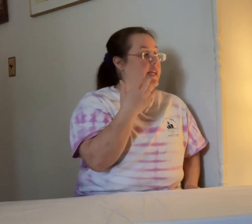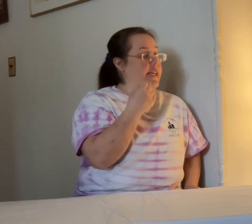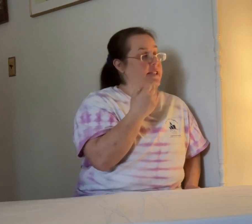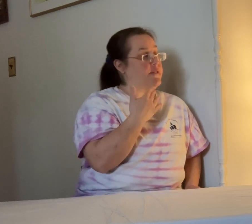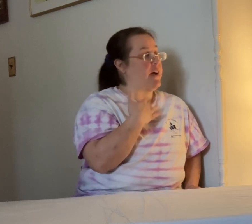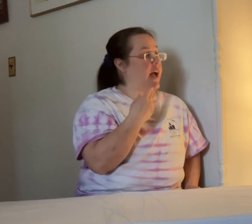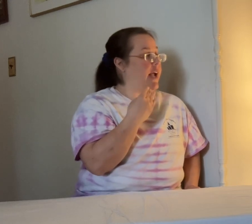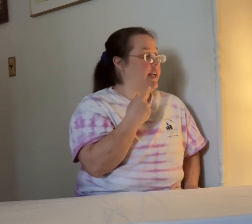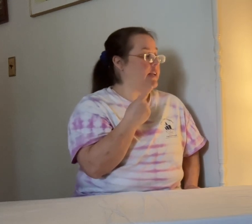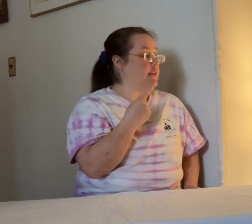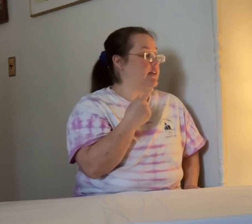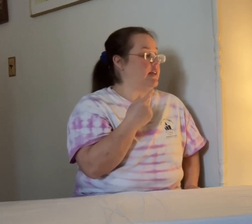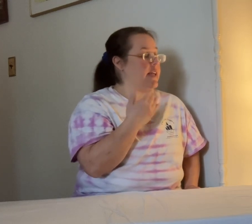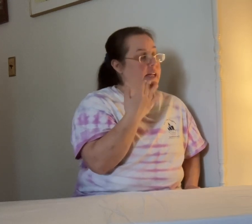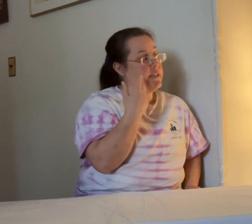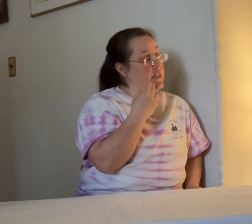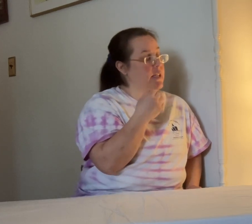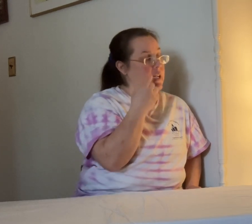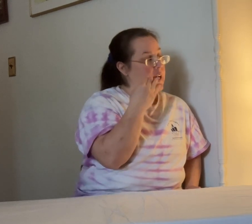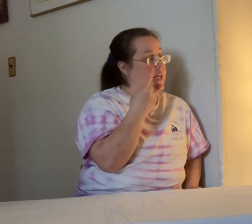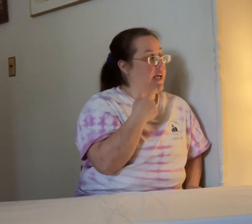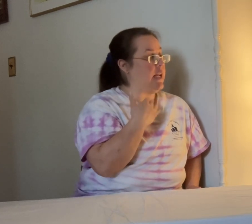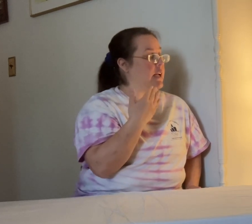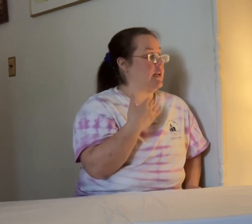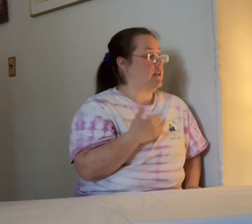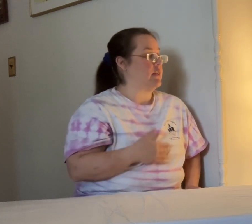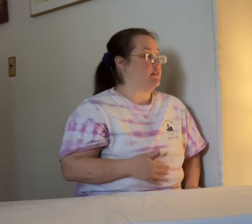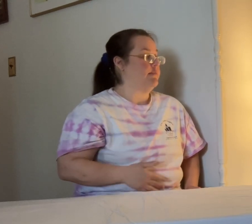he's fine, he doesn't need it.